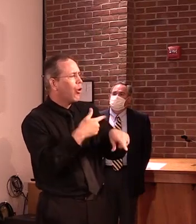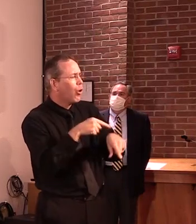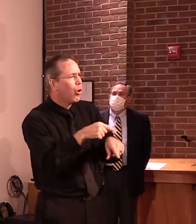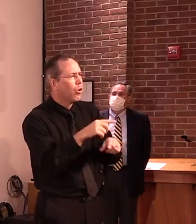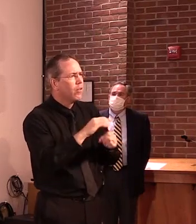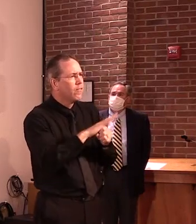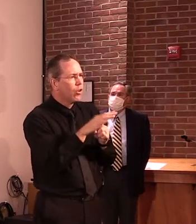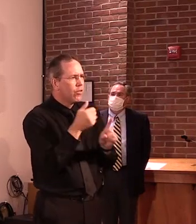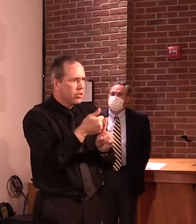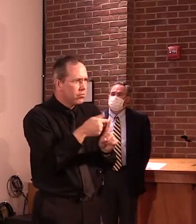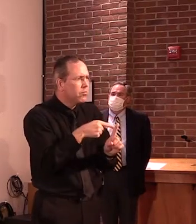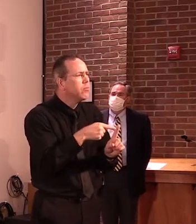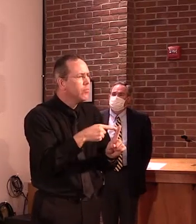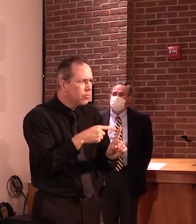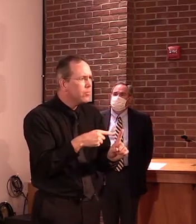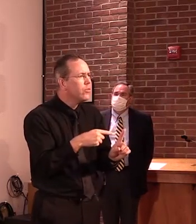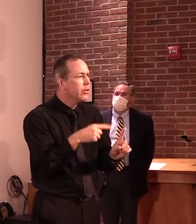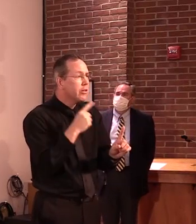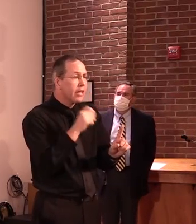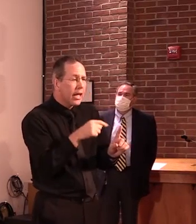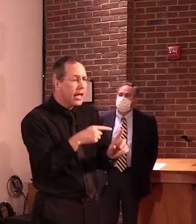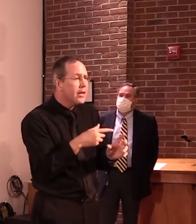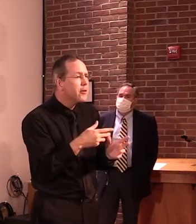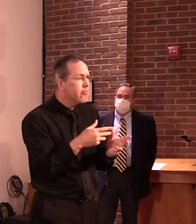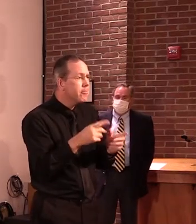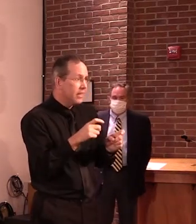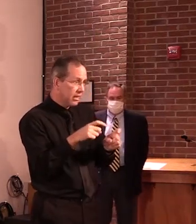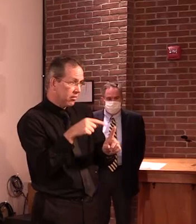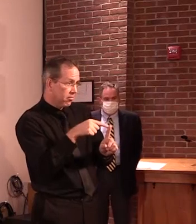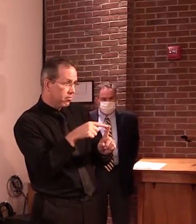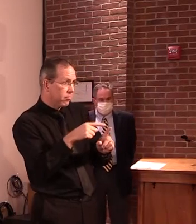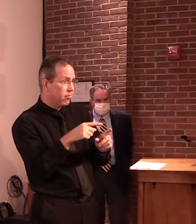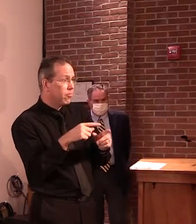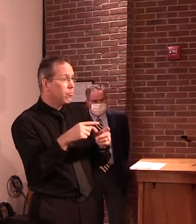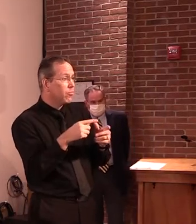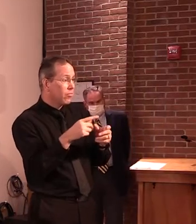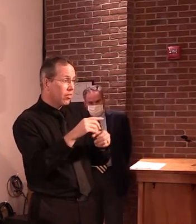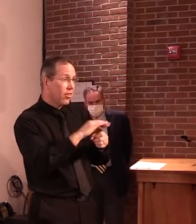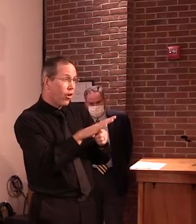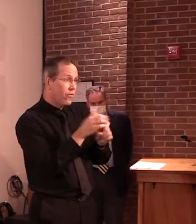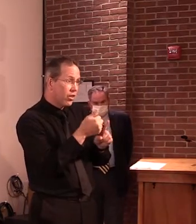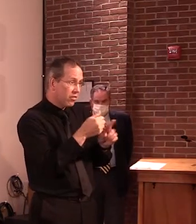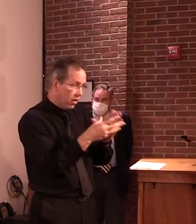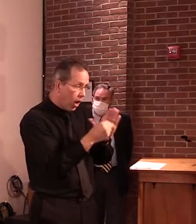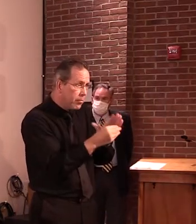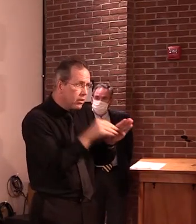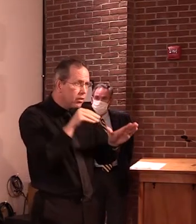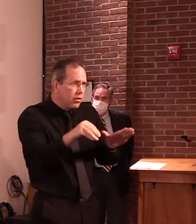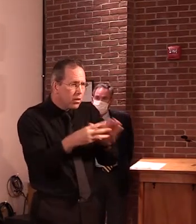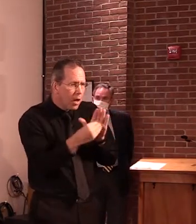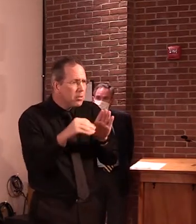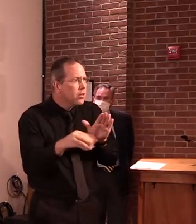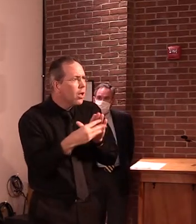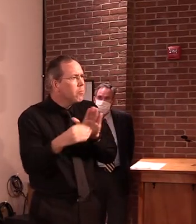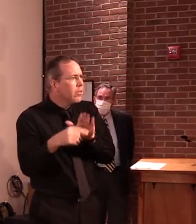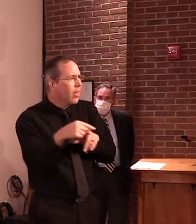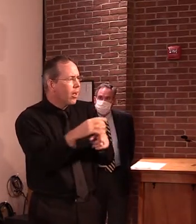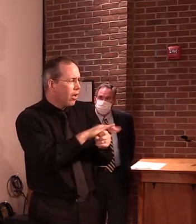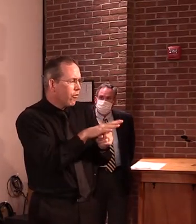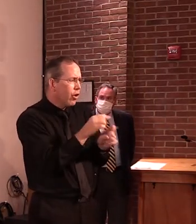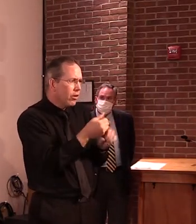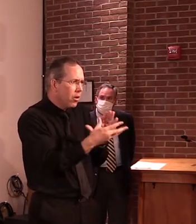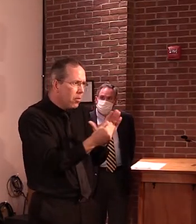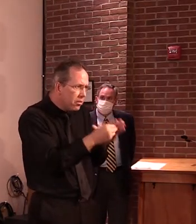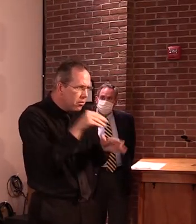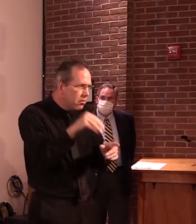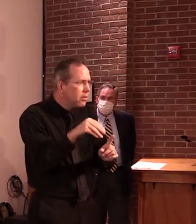some copies of the virus on the test that you perform, but I wouldn't want to